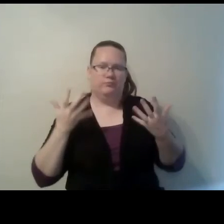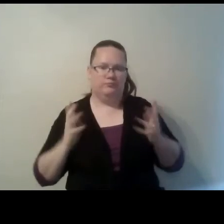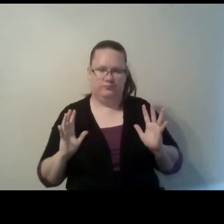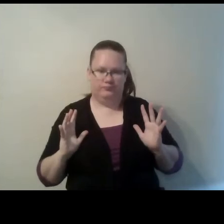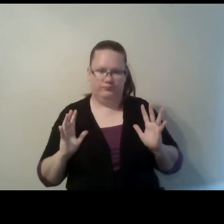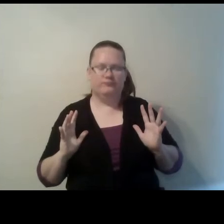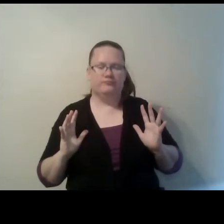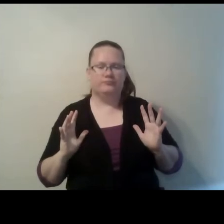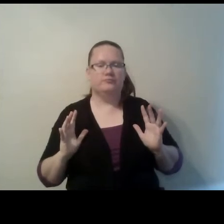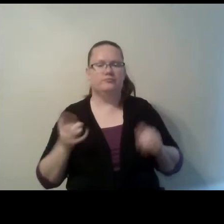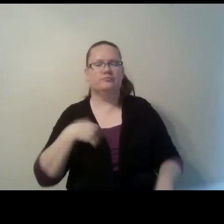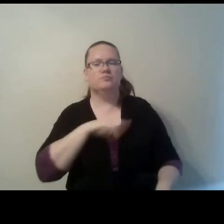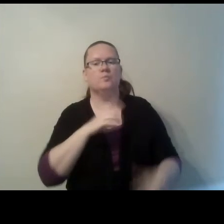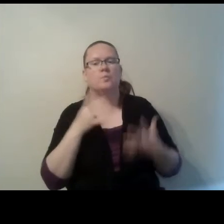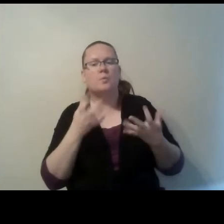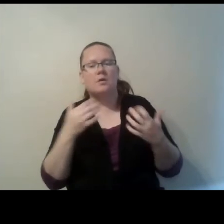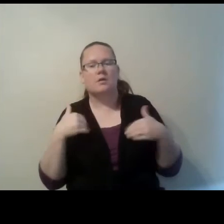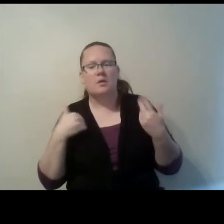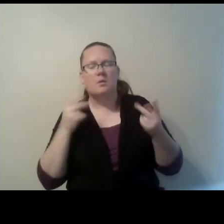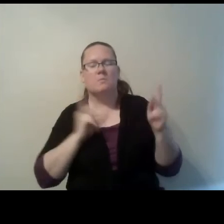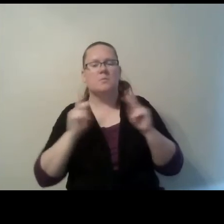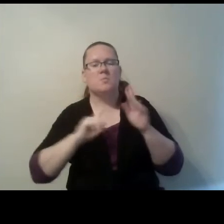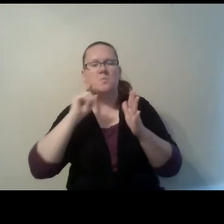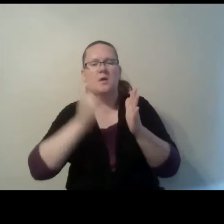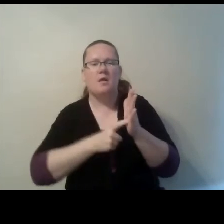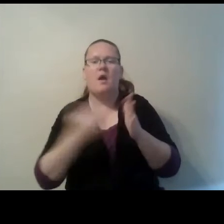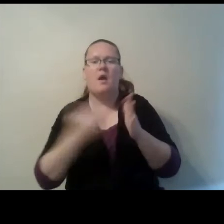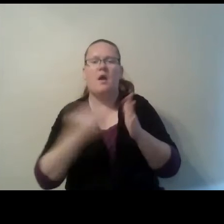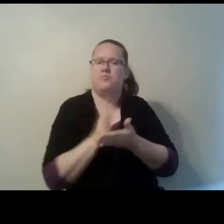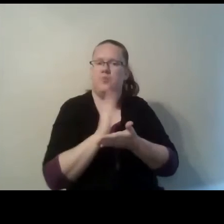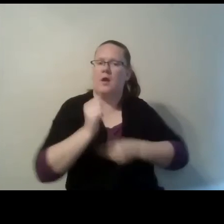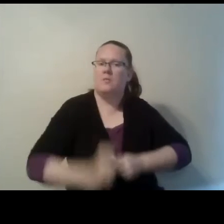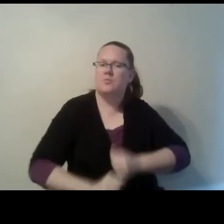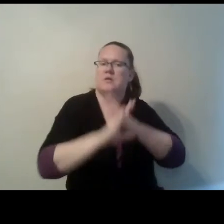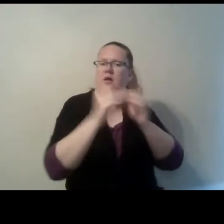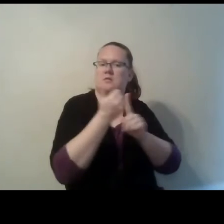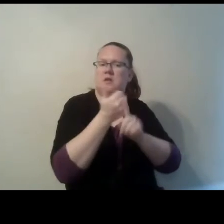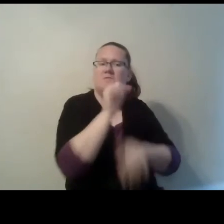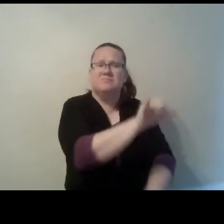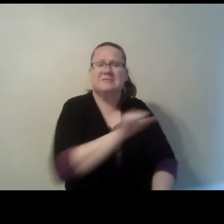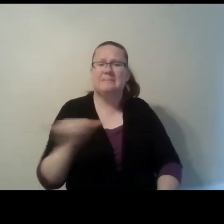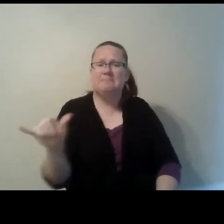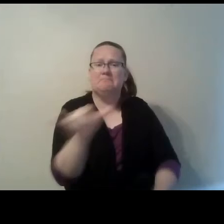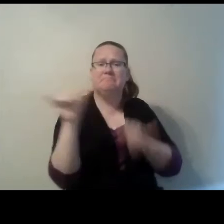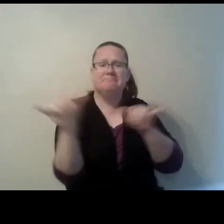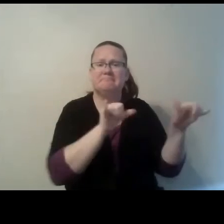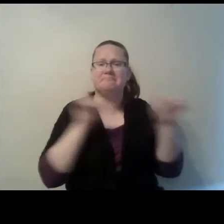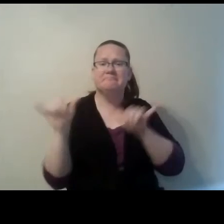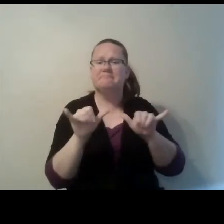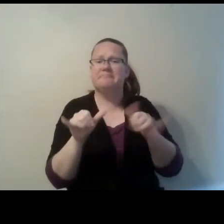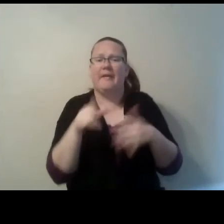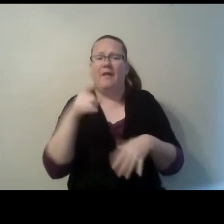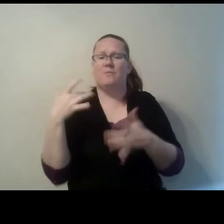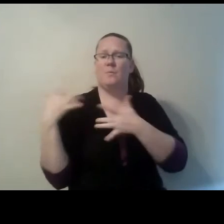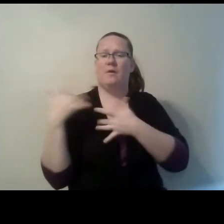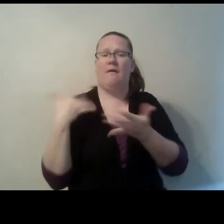We want our young folks to realize that they should have the right to protect themselves just like everybody else does. And they should do that. They have to worry about, again, not